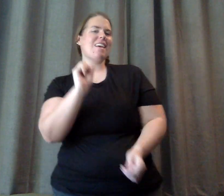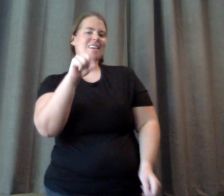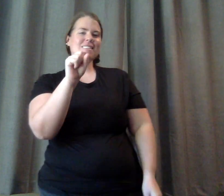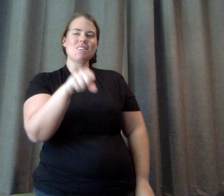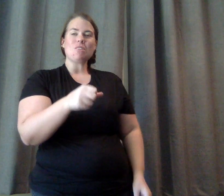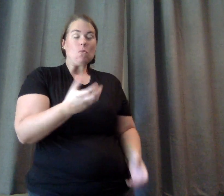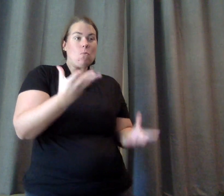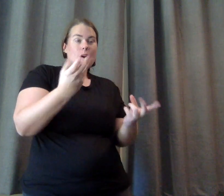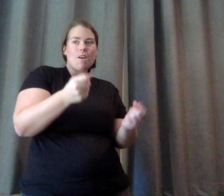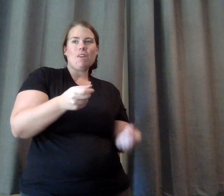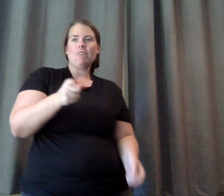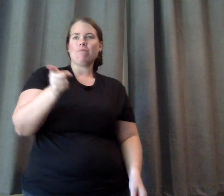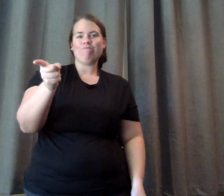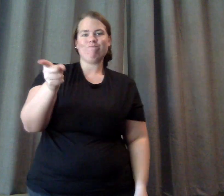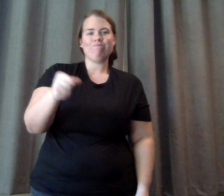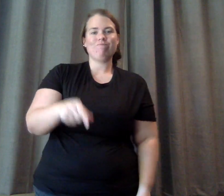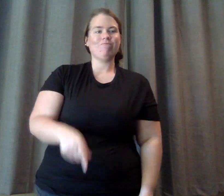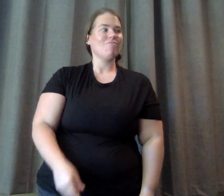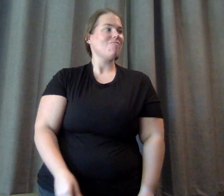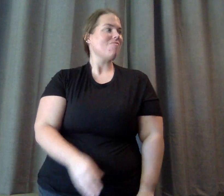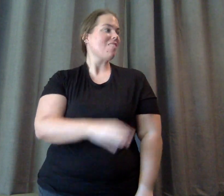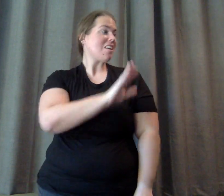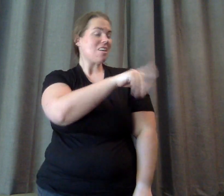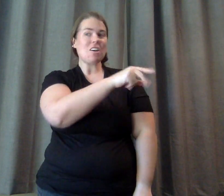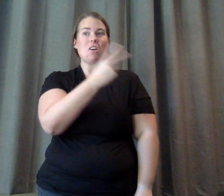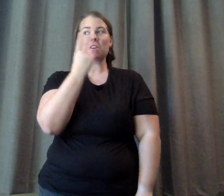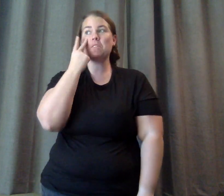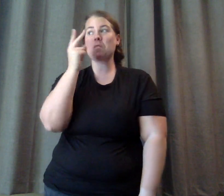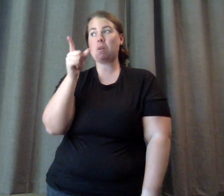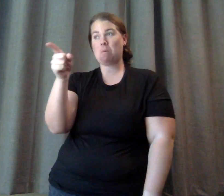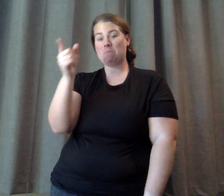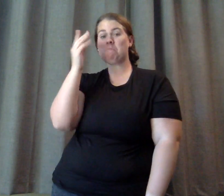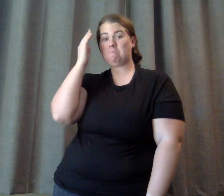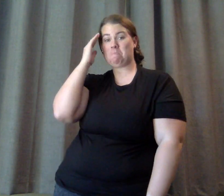Yes, you want her. Look at her, you know you do.